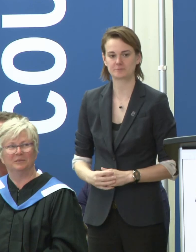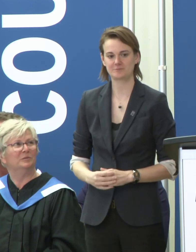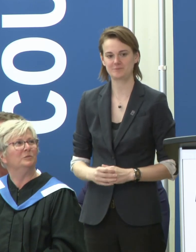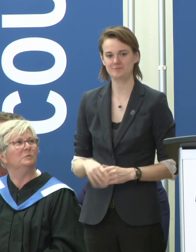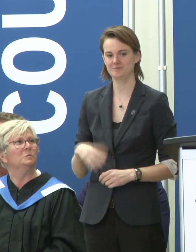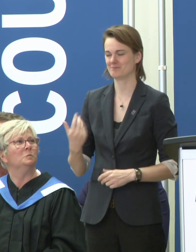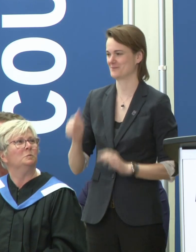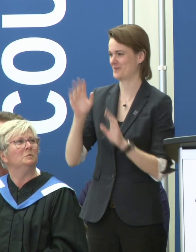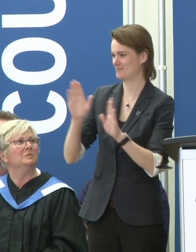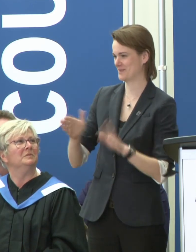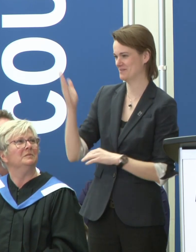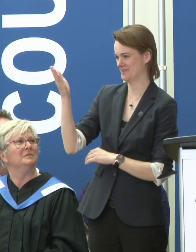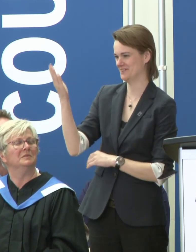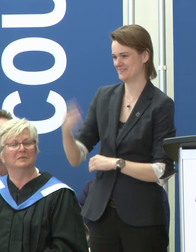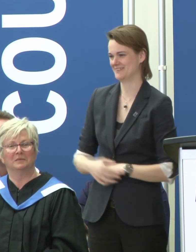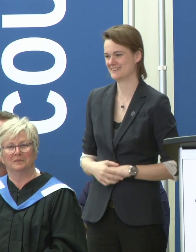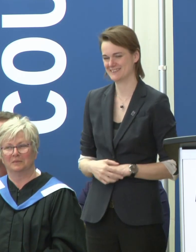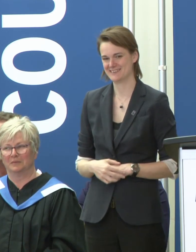Wasn't that amazing?